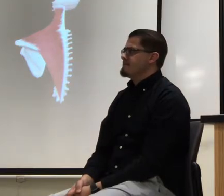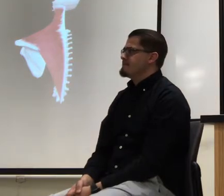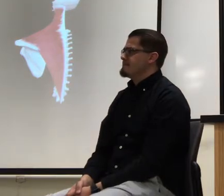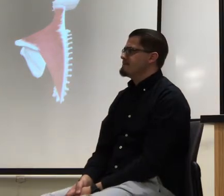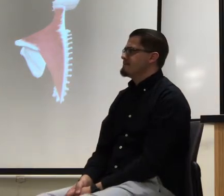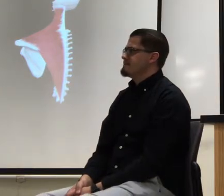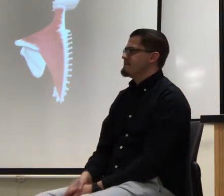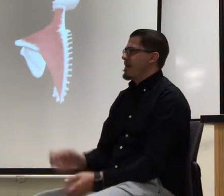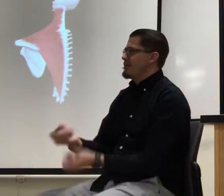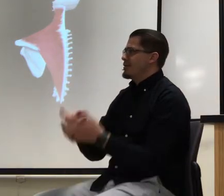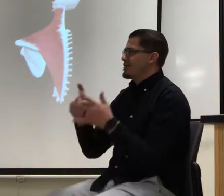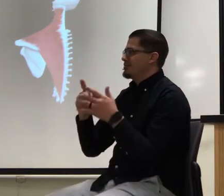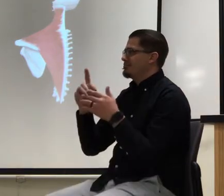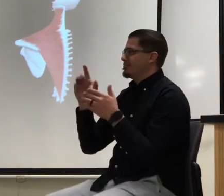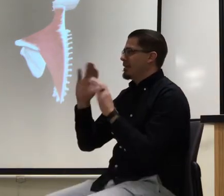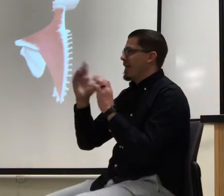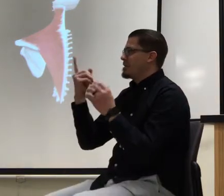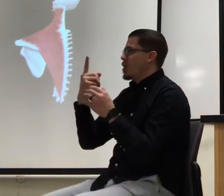occipital